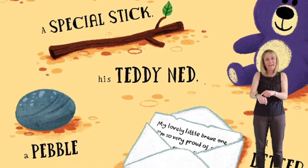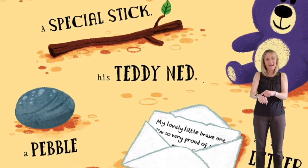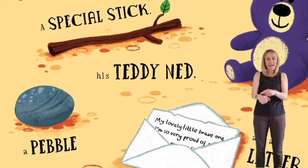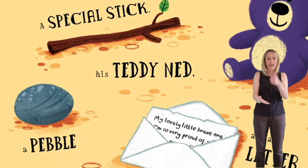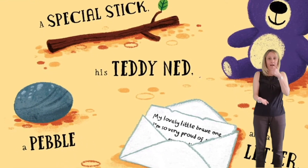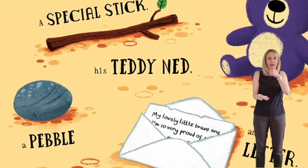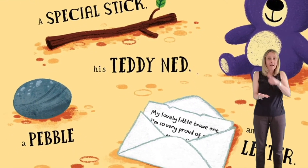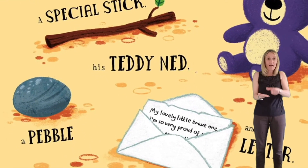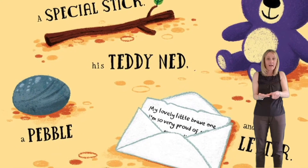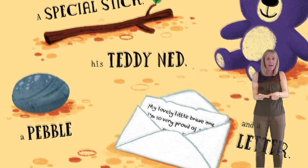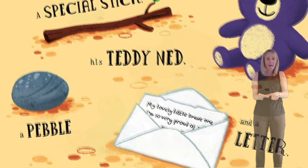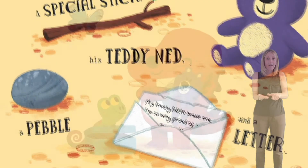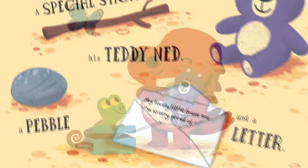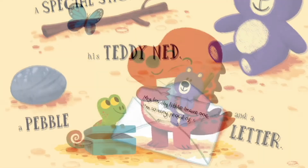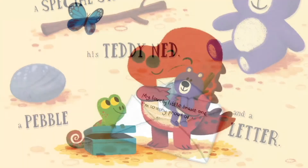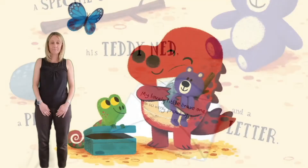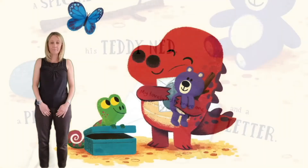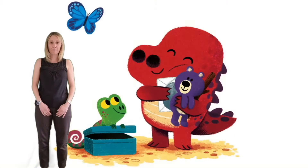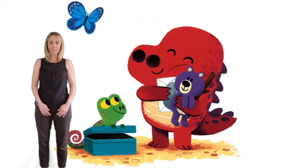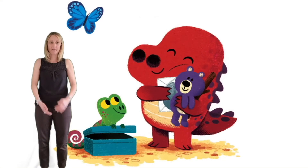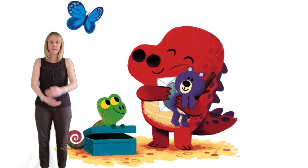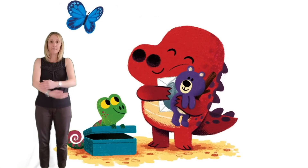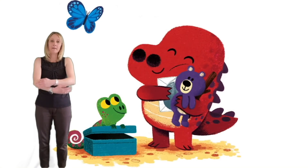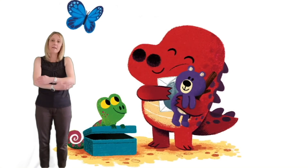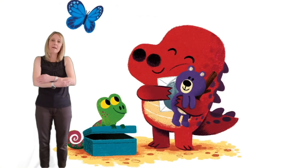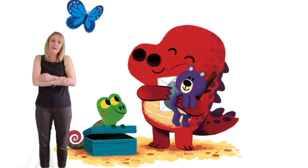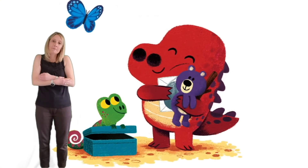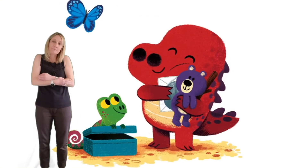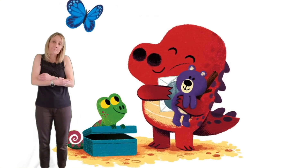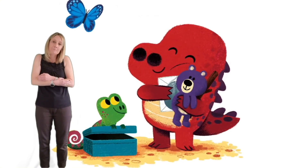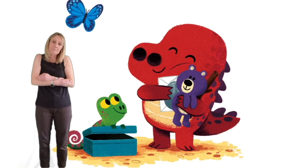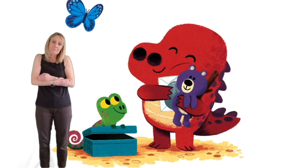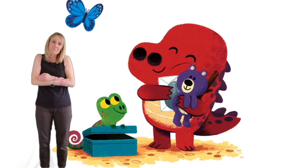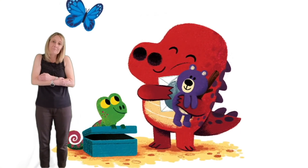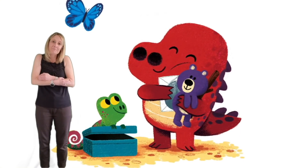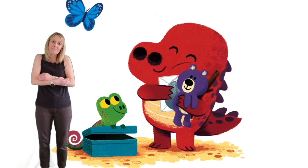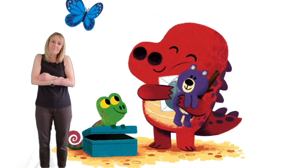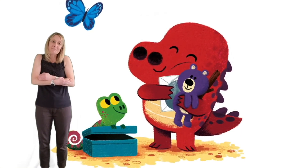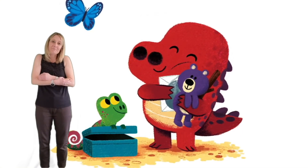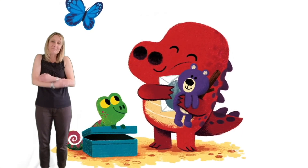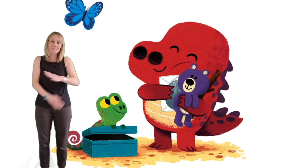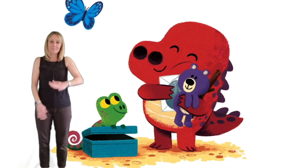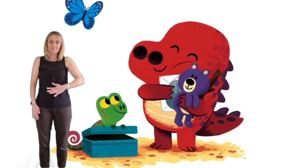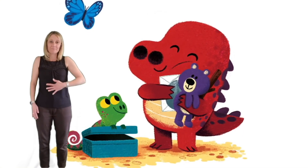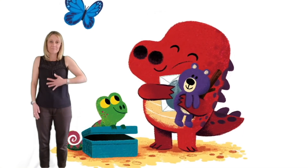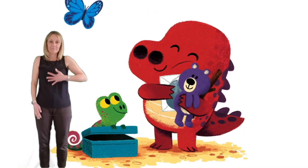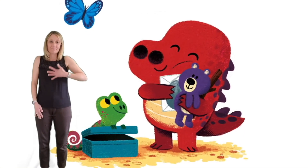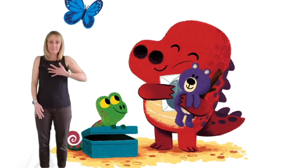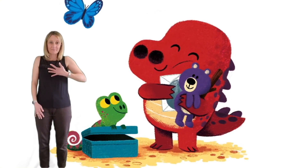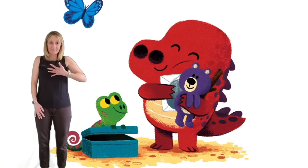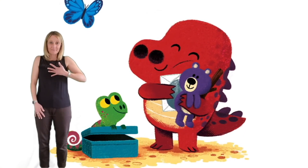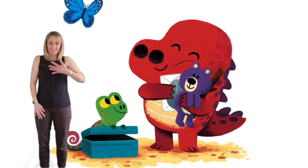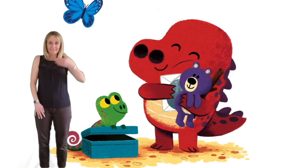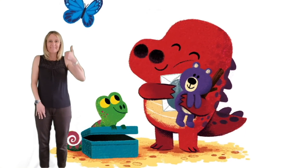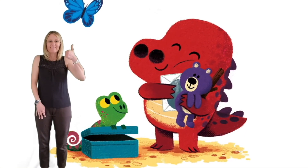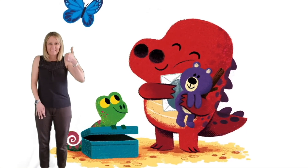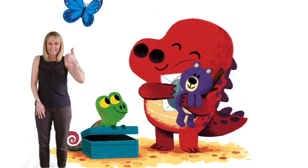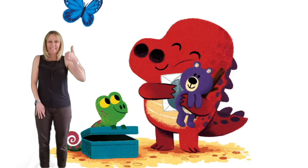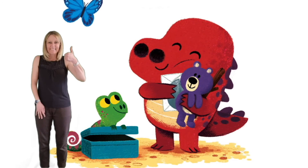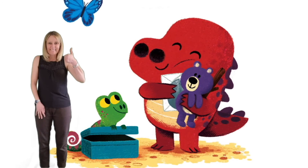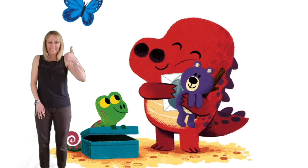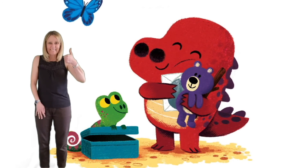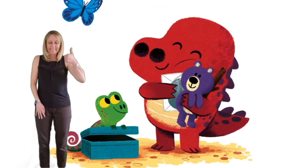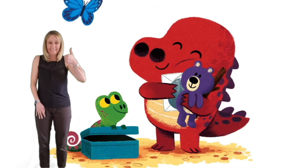and a letter. And as he held them one by one, so everything